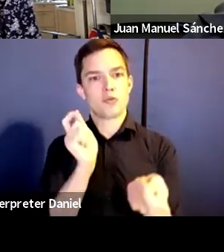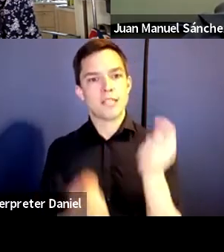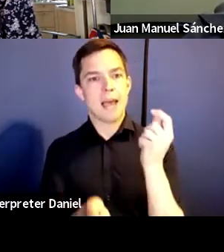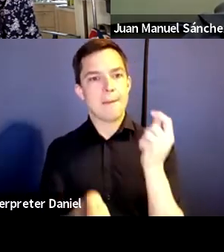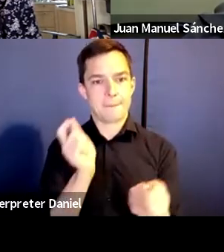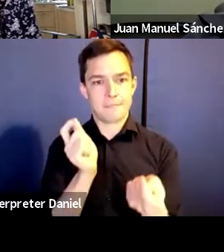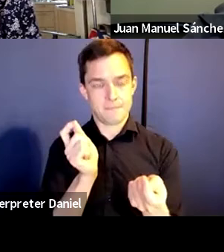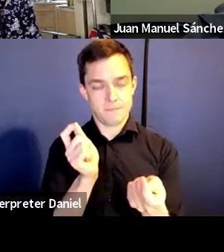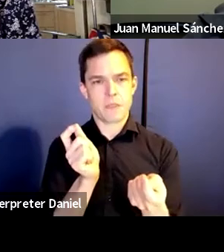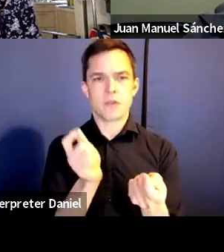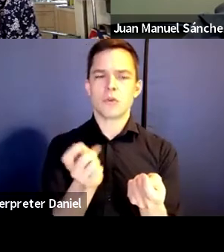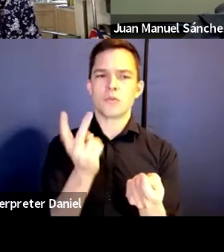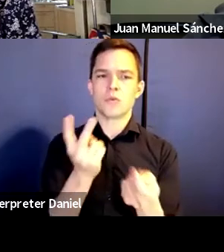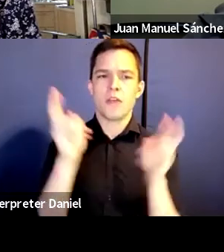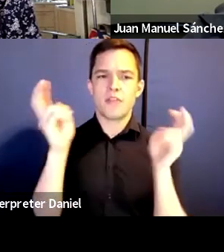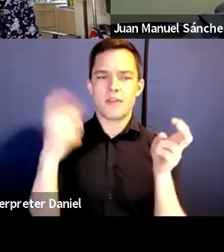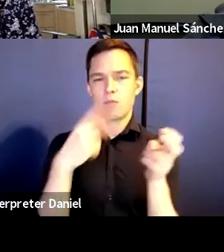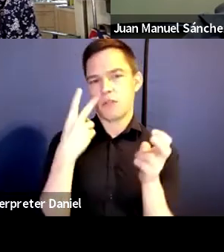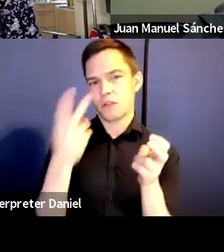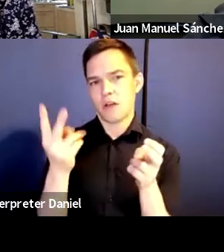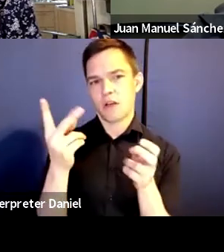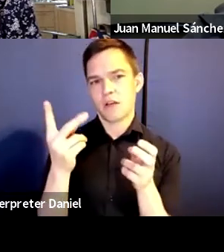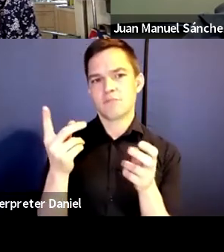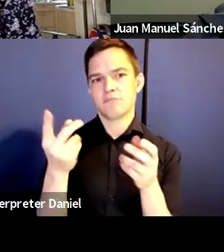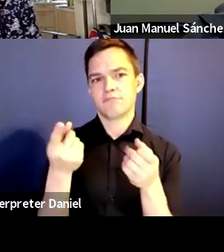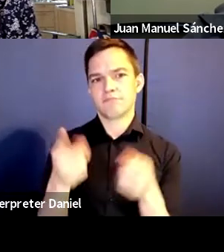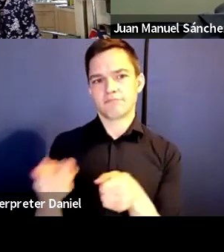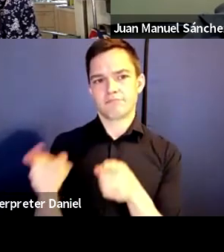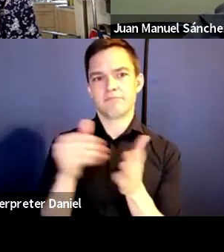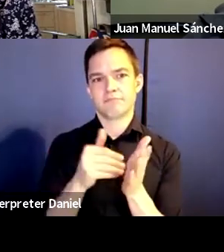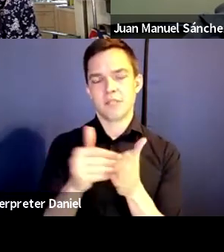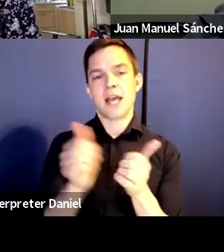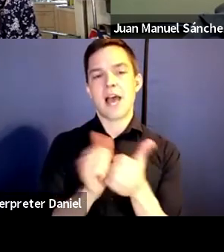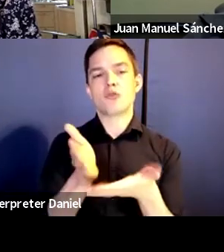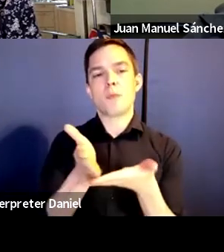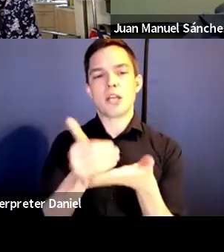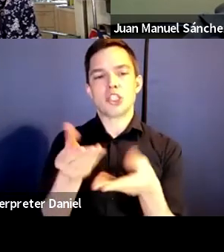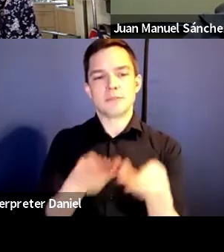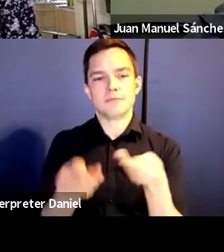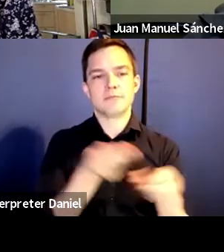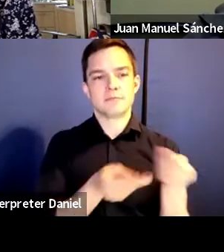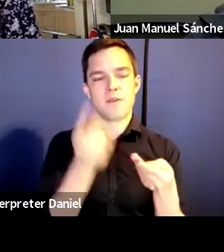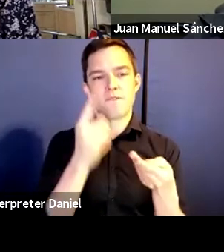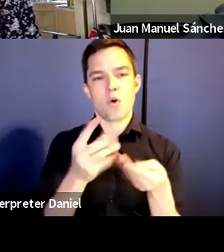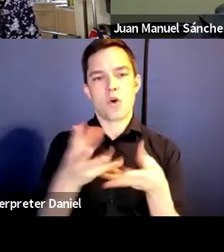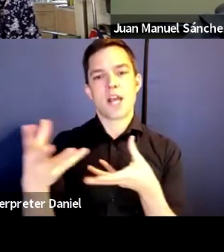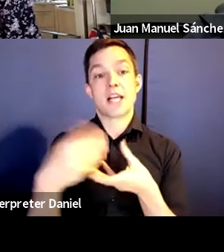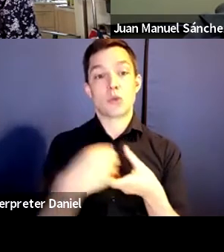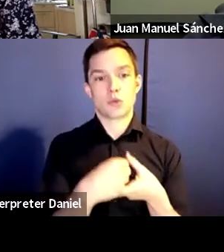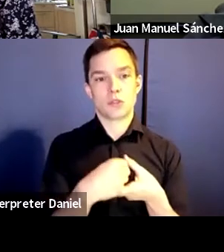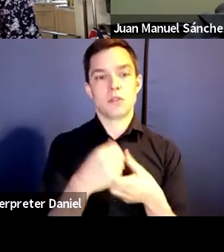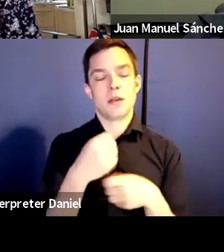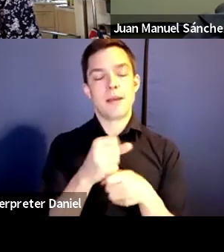so a couple of themes that we saw coming out consistently are how to budget for inclusion, how to create